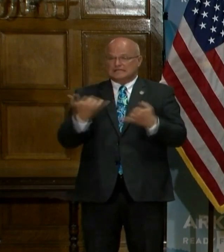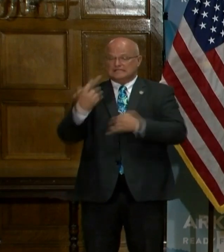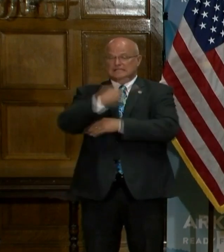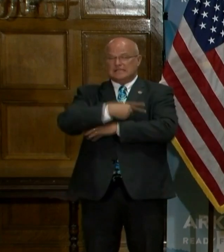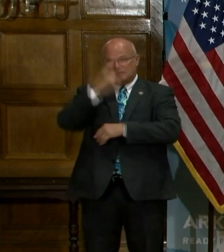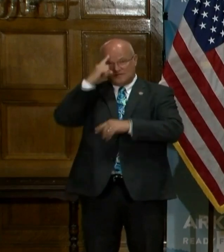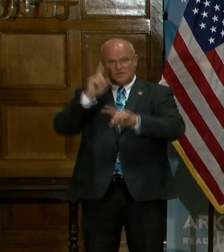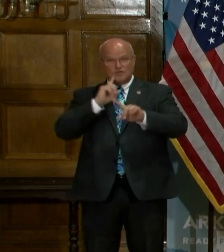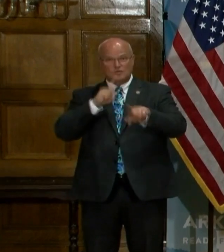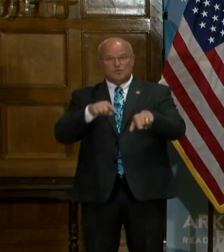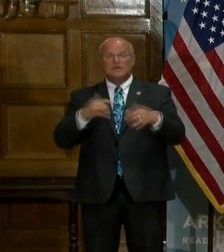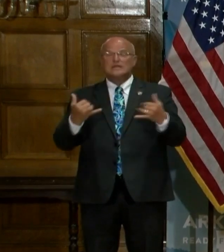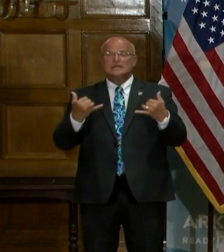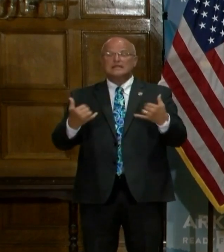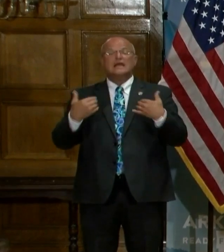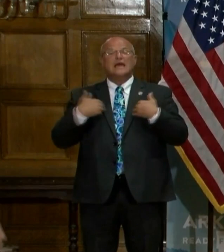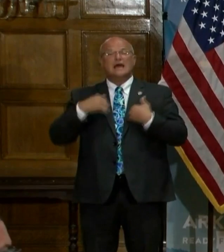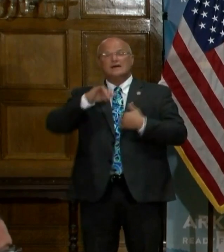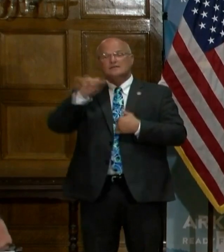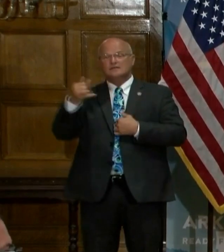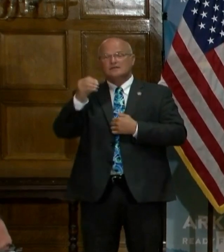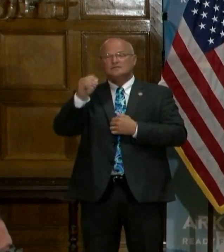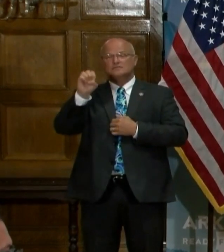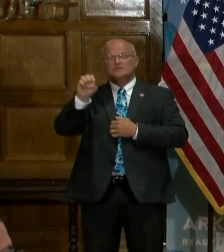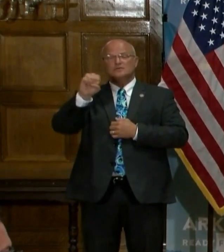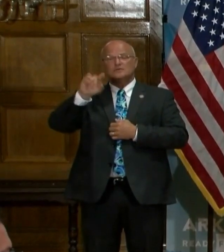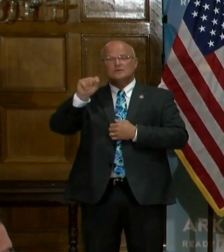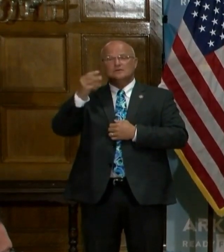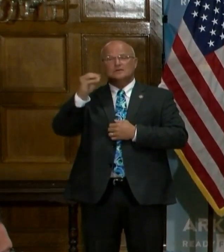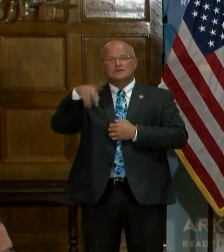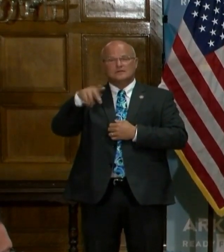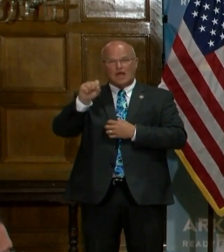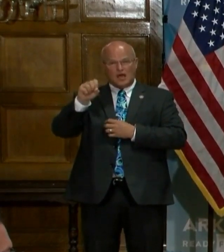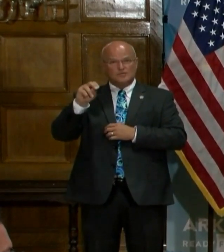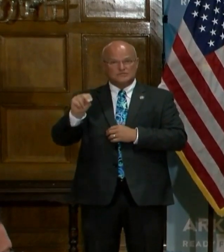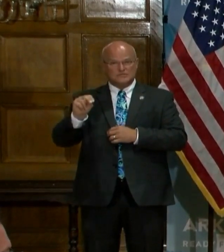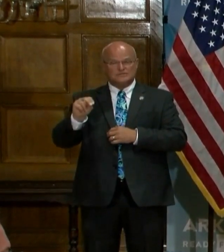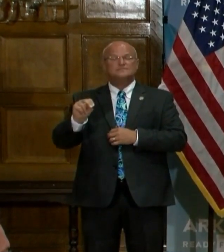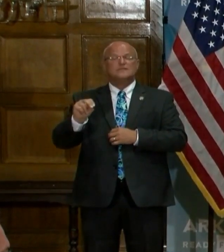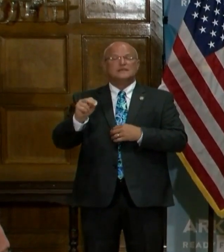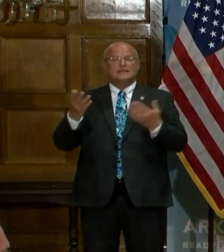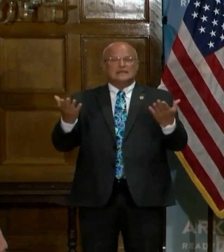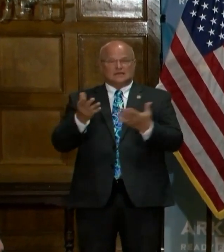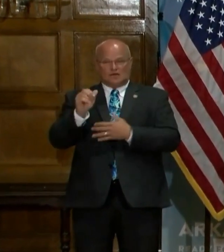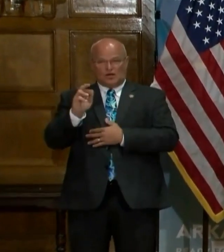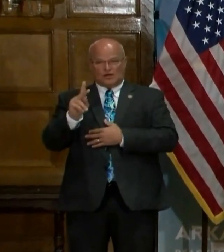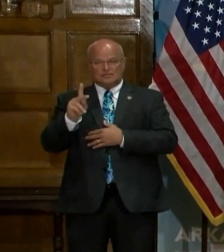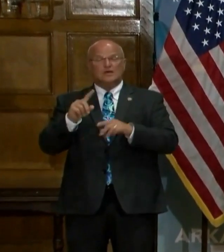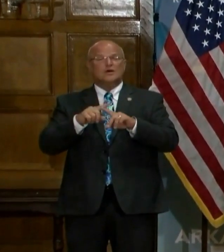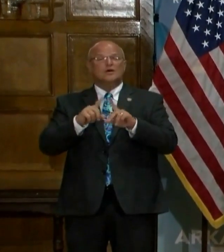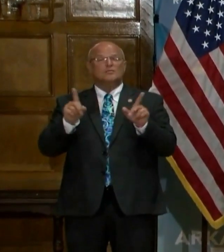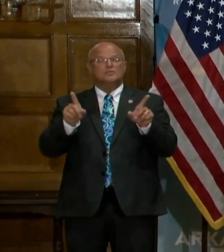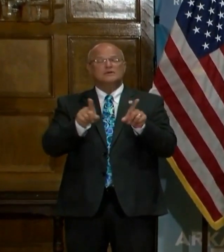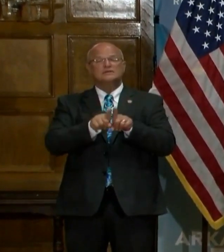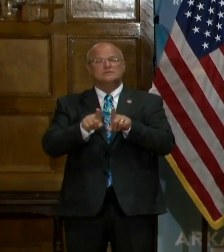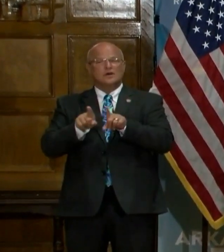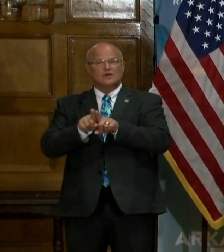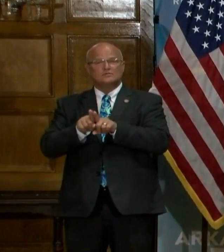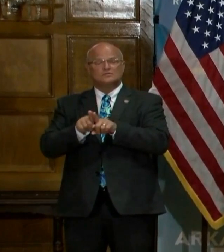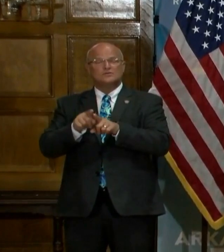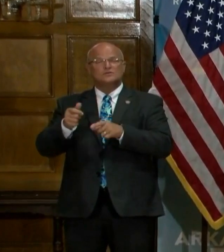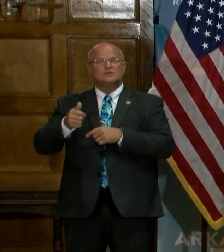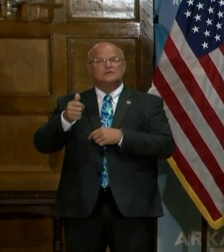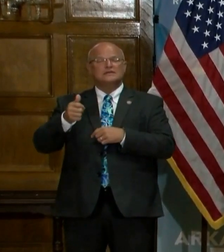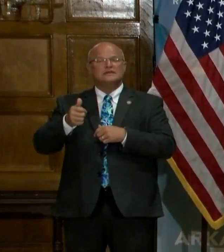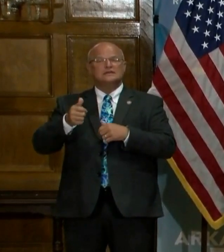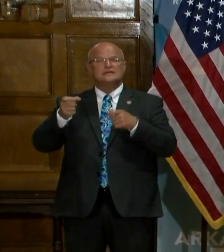report. And today we have Dr. Joe Thompson, who's a former Surgeon General in Arkansas, but also